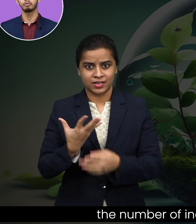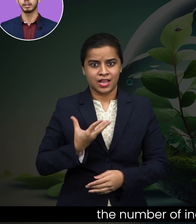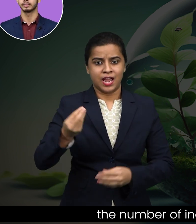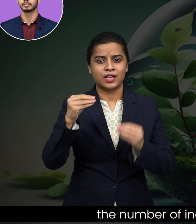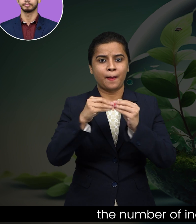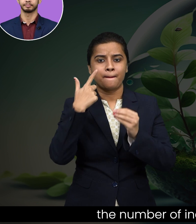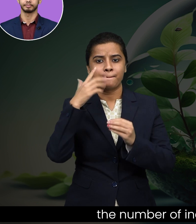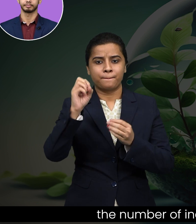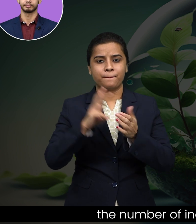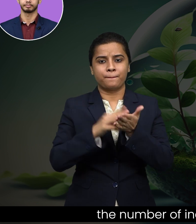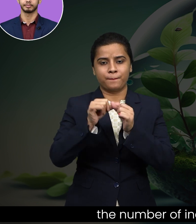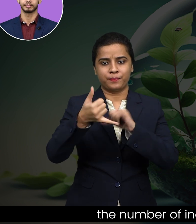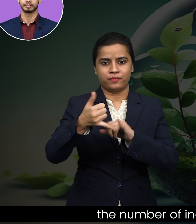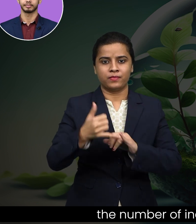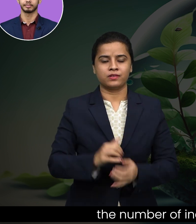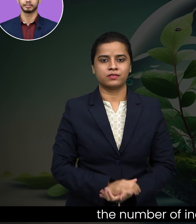their biomass.